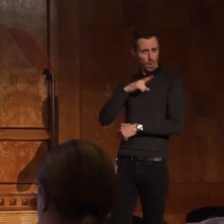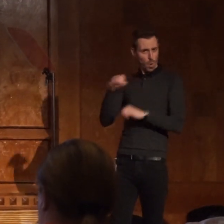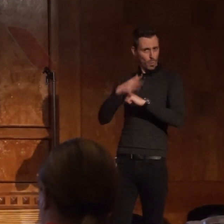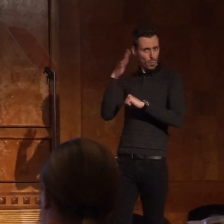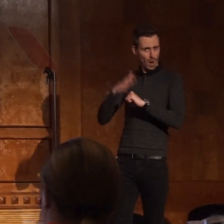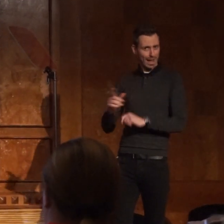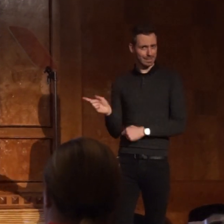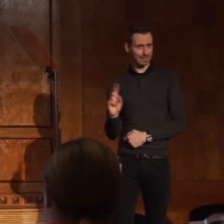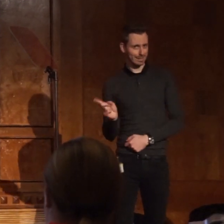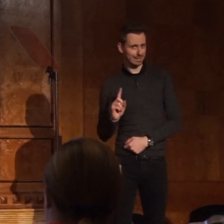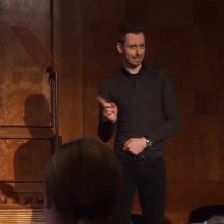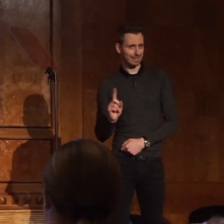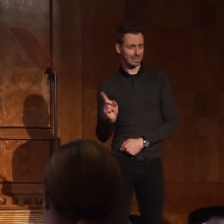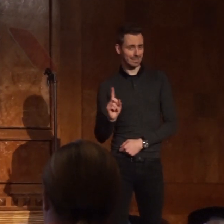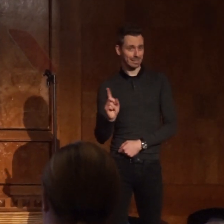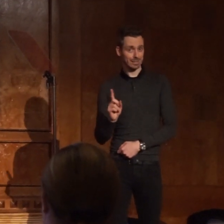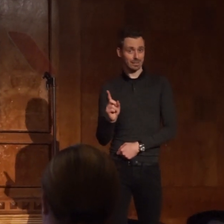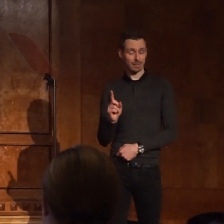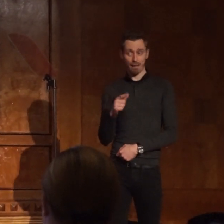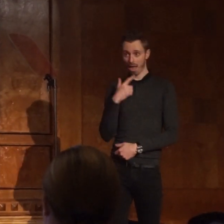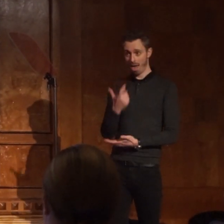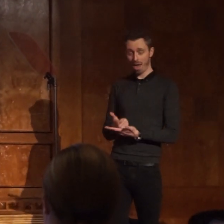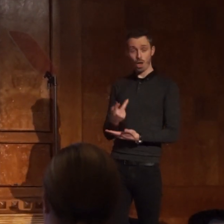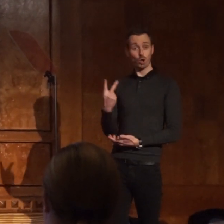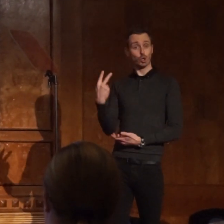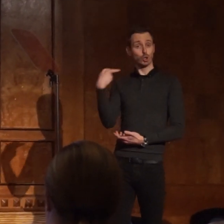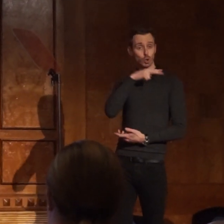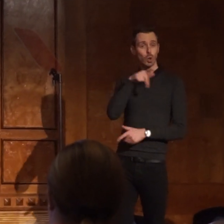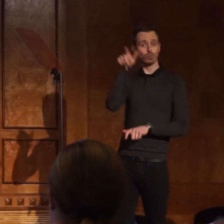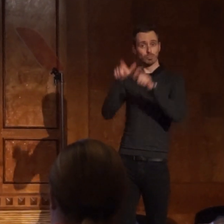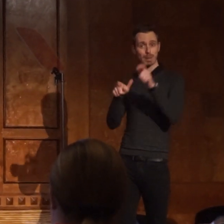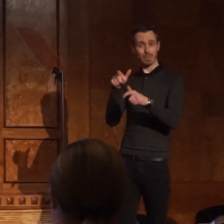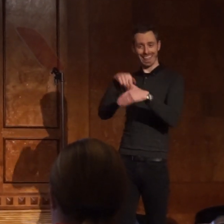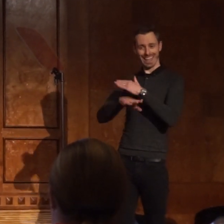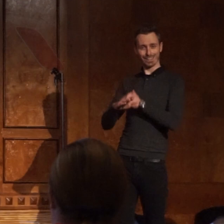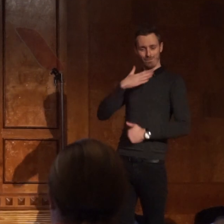I didn't know you could get 200 people in the front garden in a